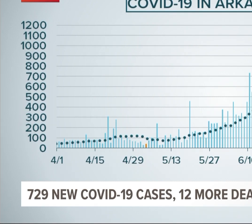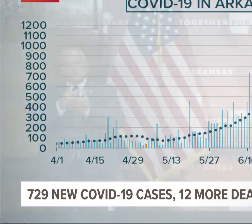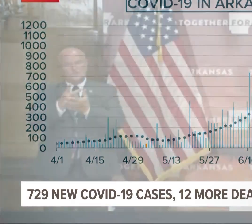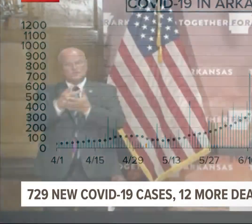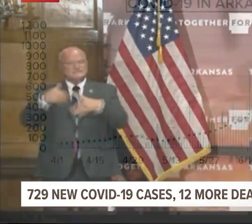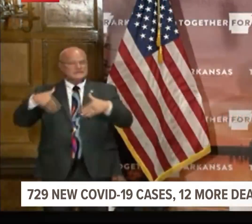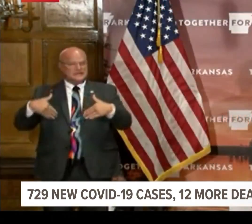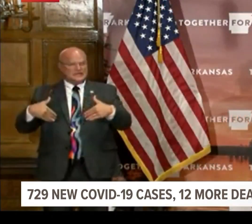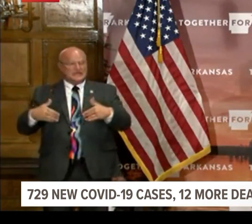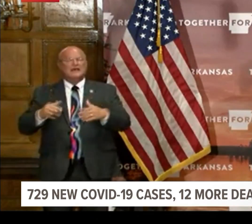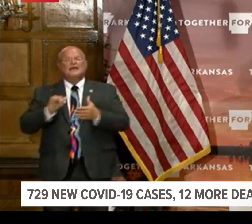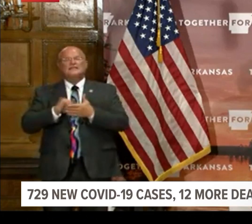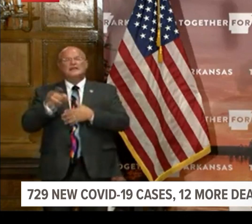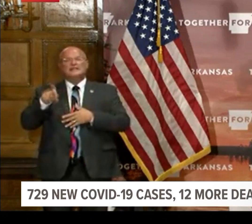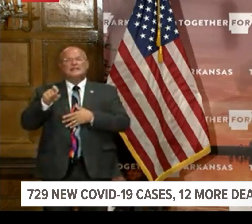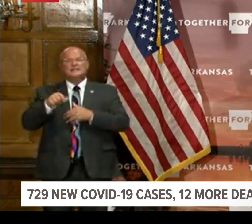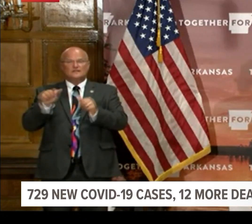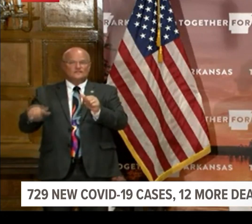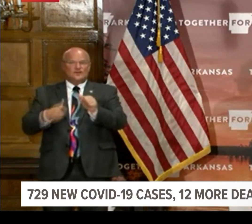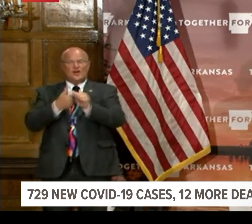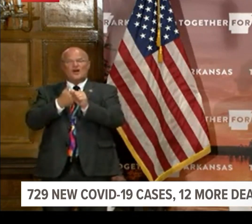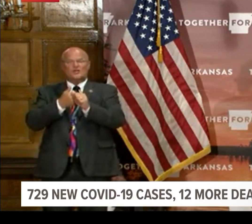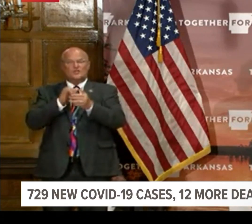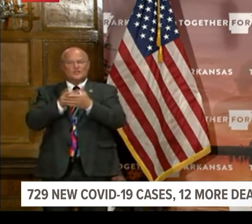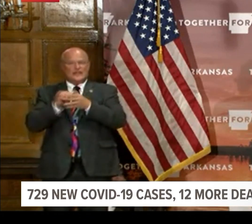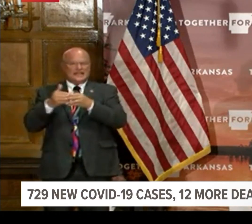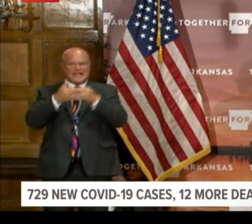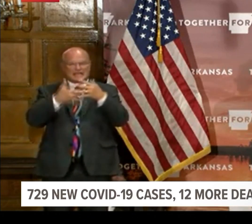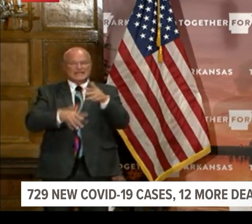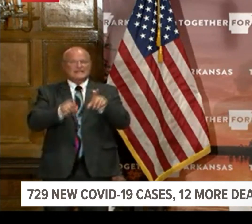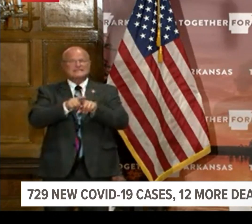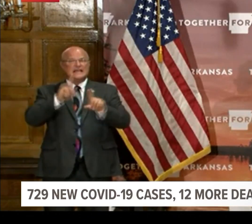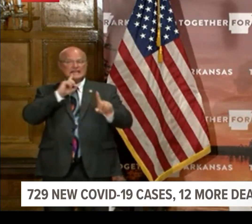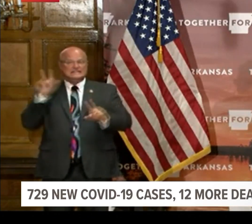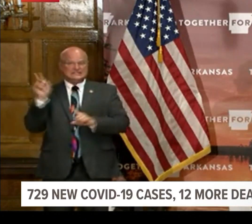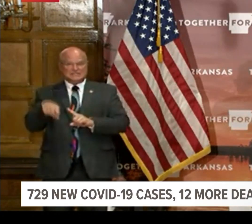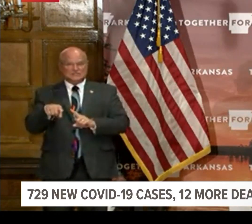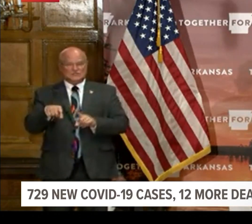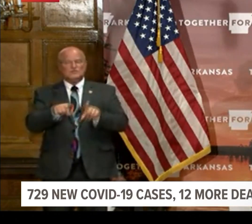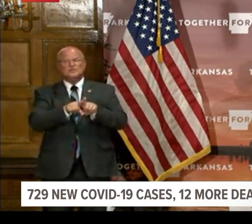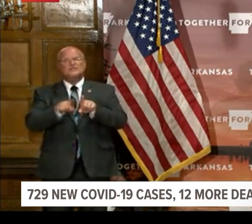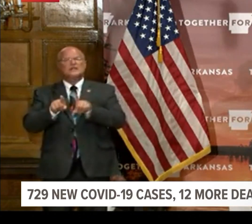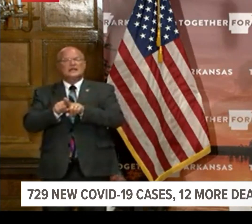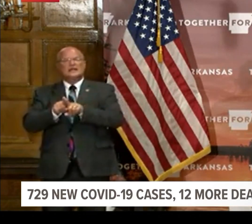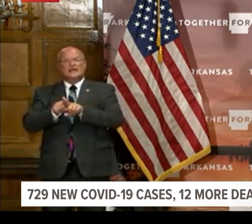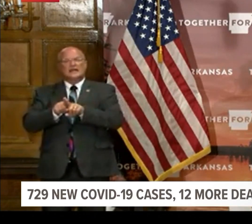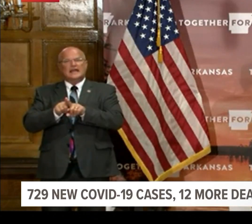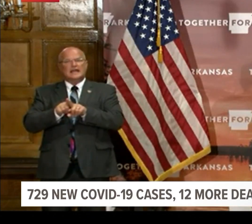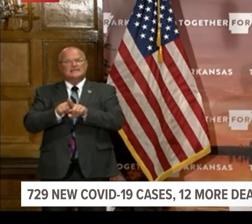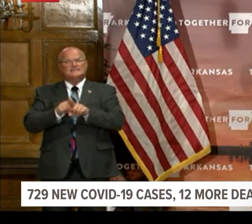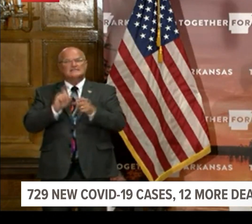approved, that they should need to follow those guidelines as issued and as corrected by the health